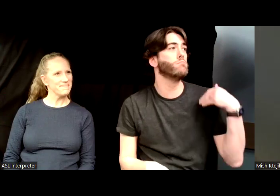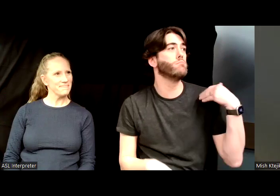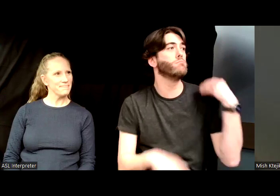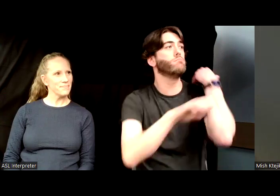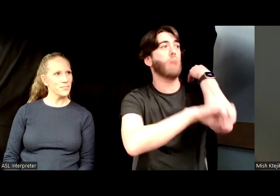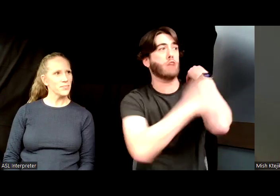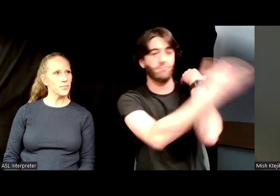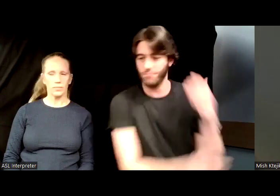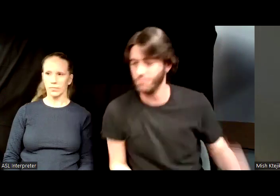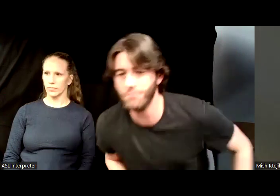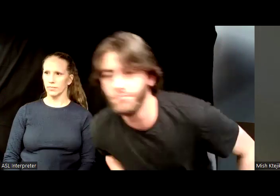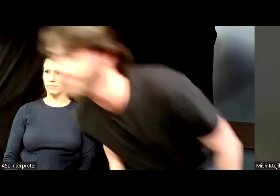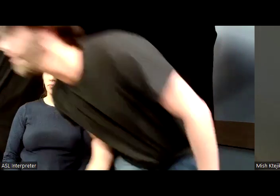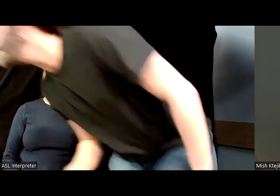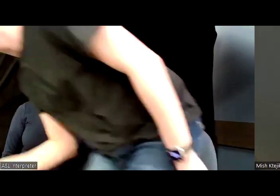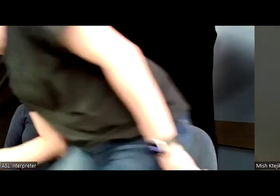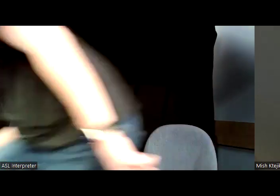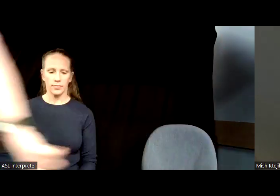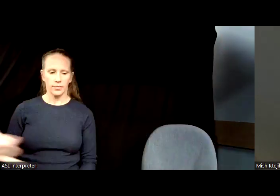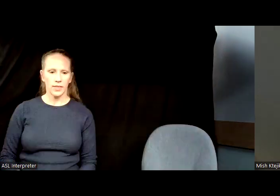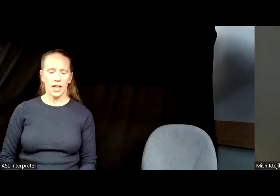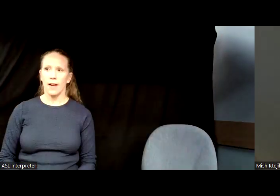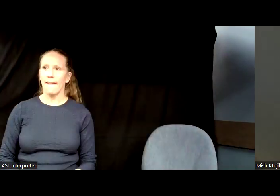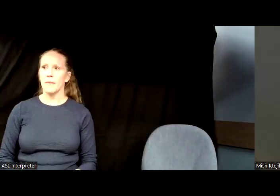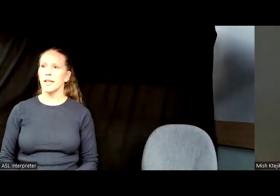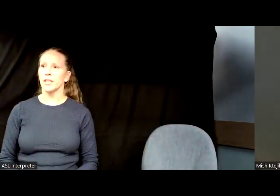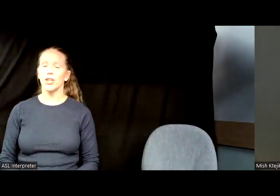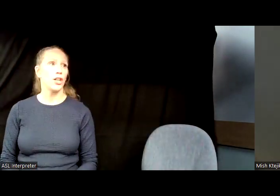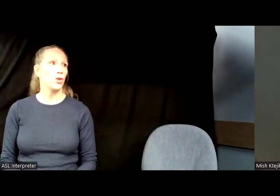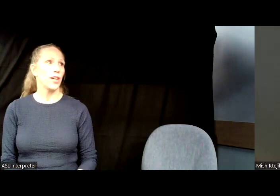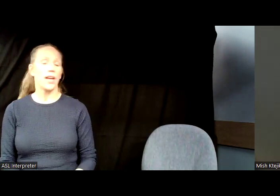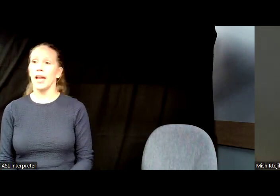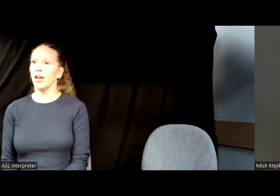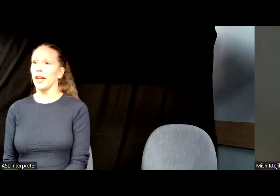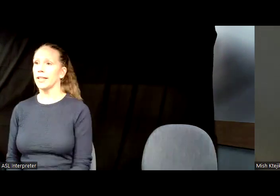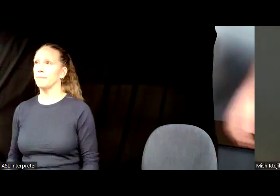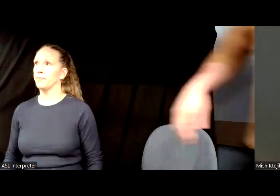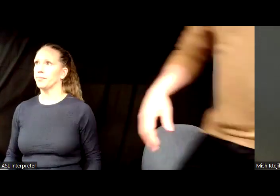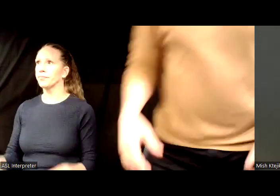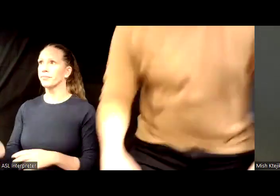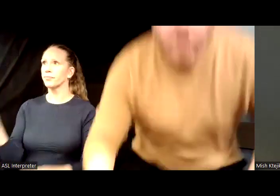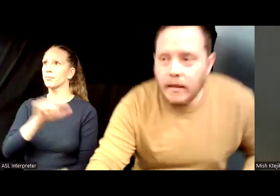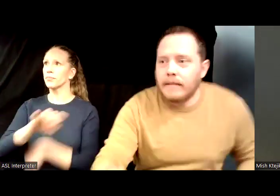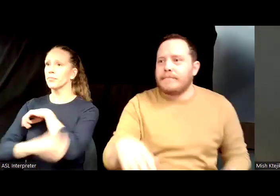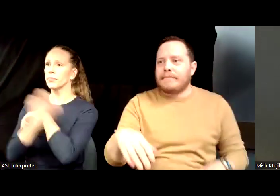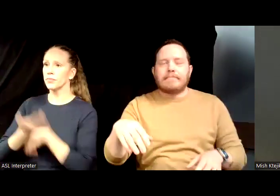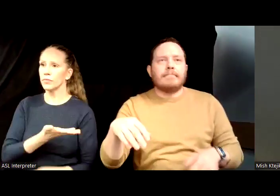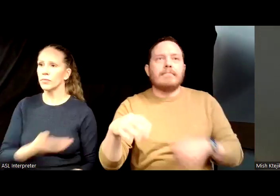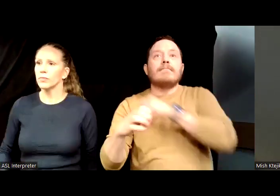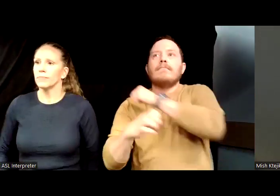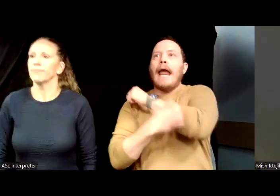because using that intermediary license. Thank you. I'm gonna turn it over to Eric.